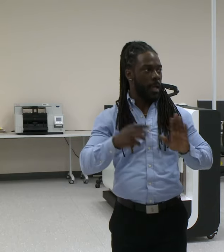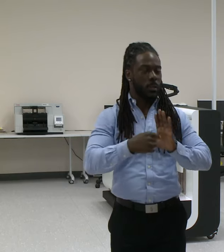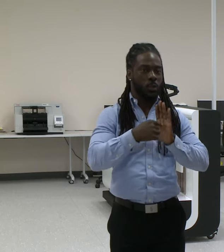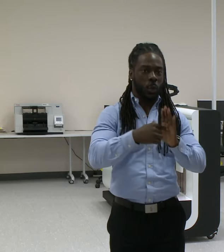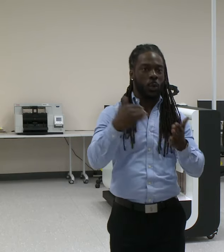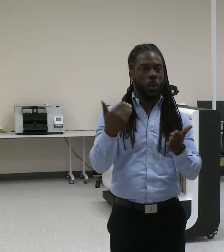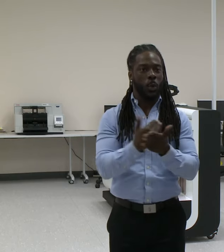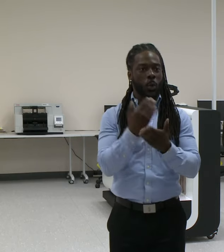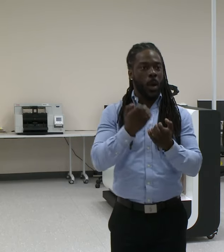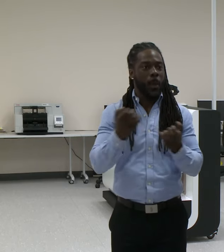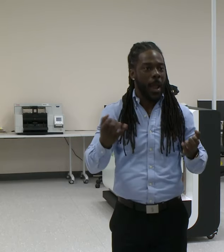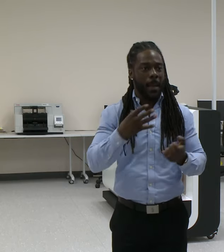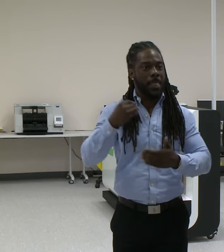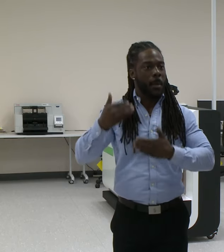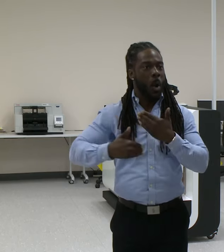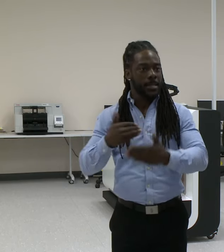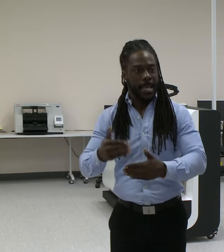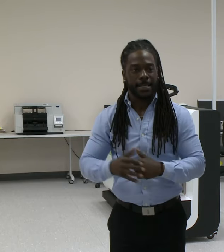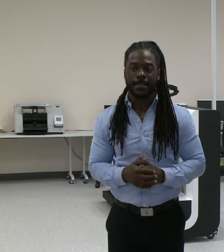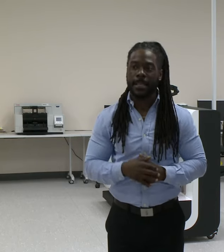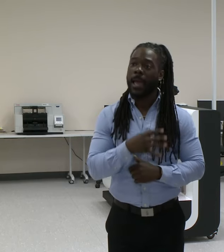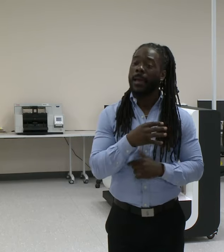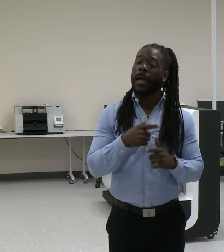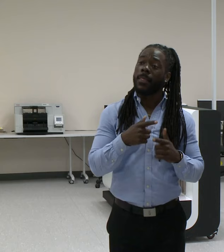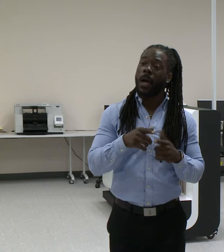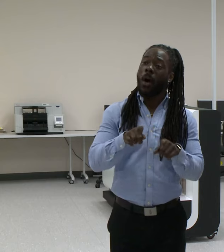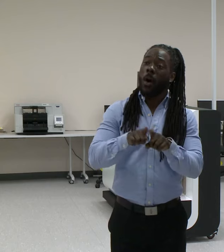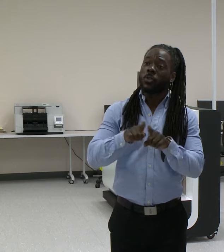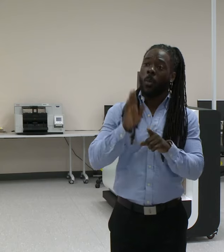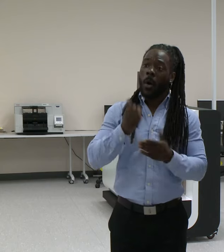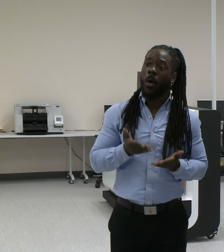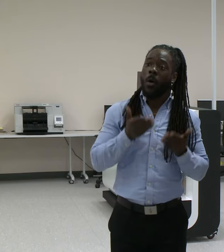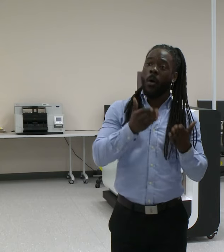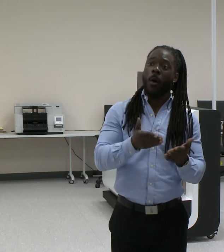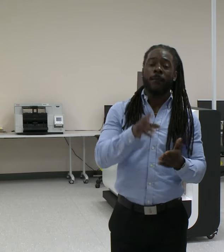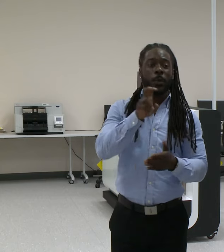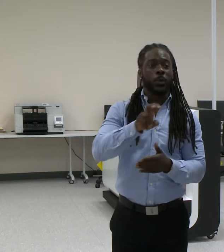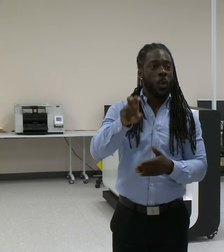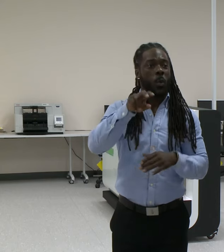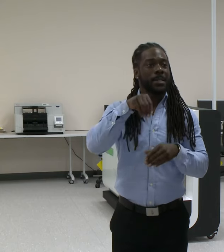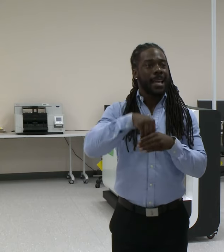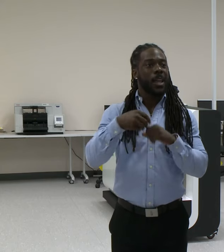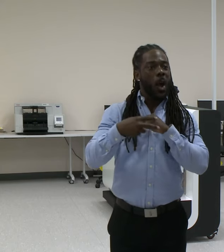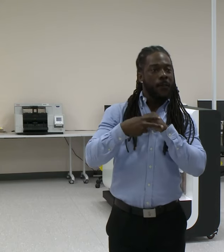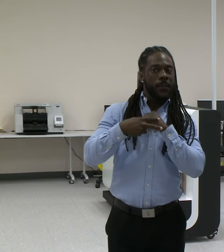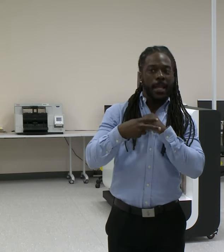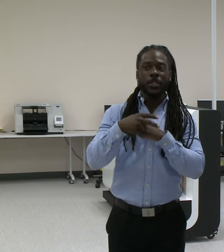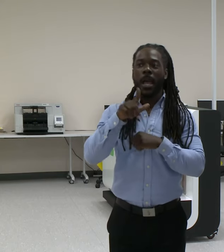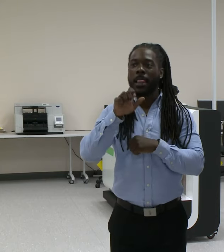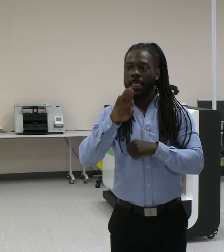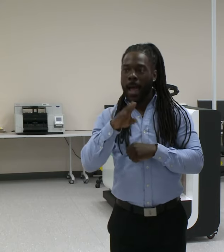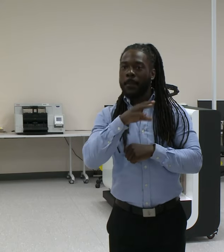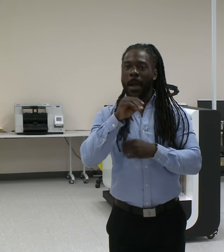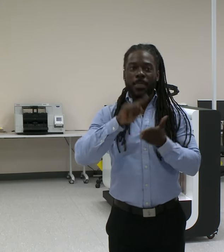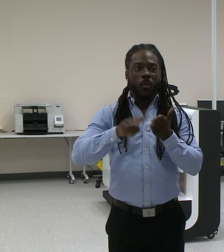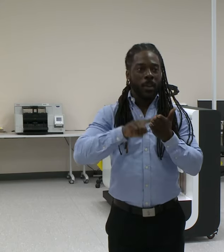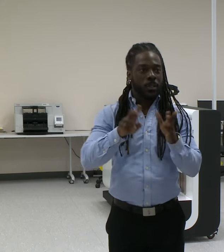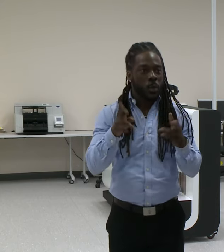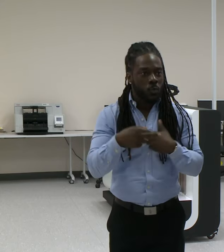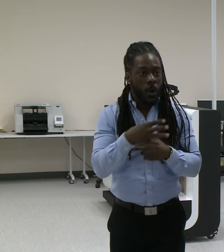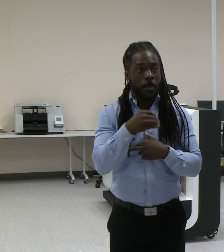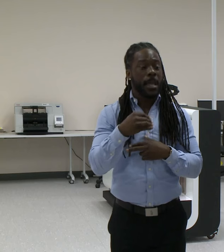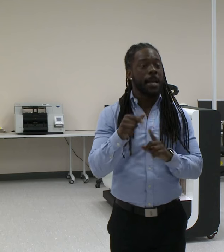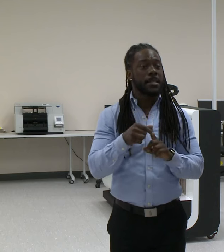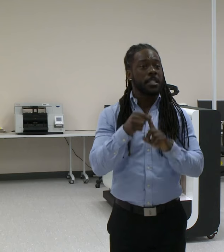the processes. And then we will also offer tours in the conservation lab and the research rooms. And there's a